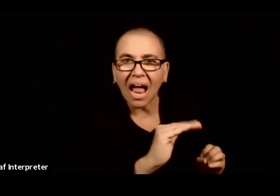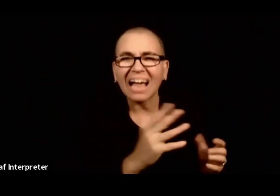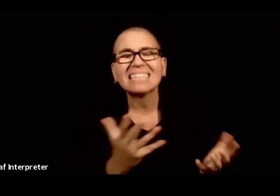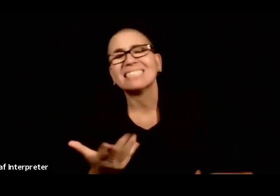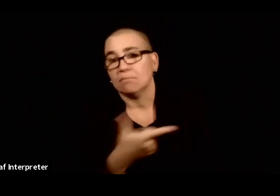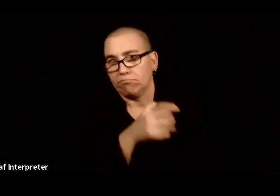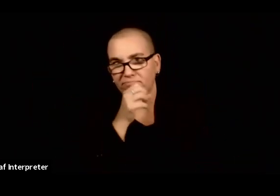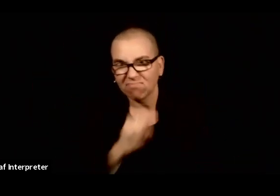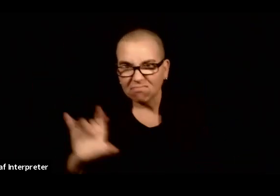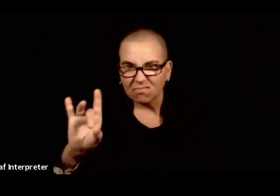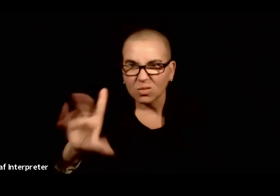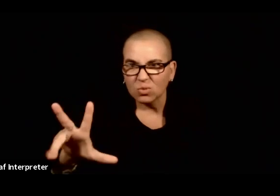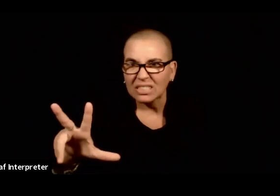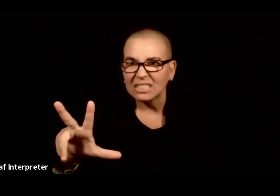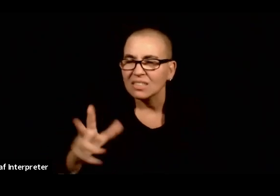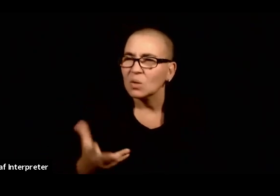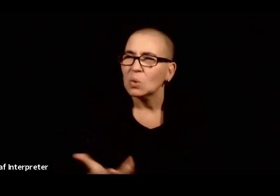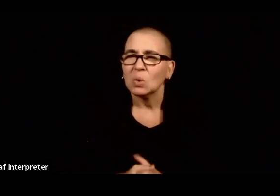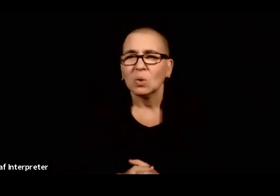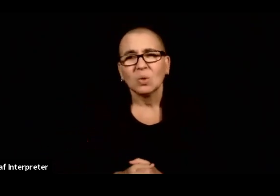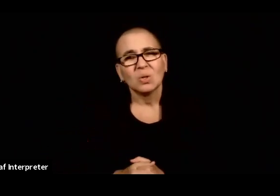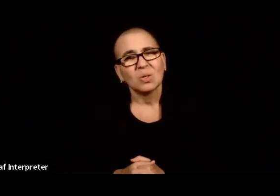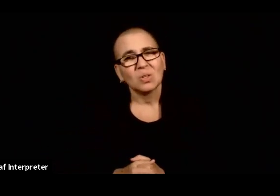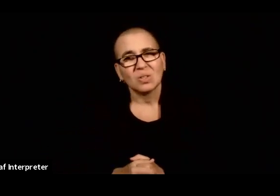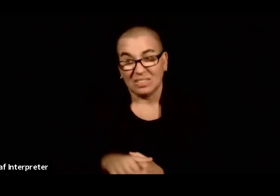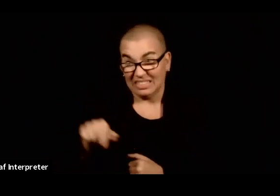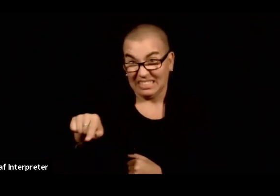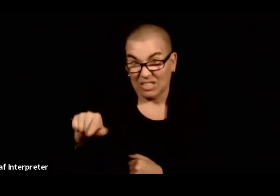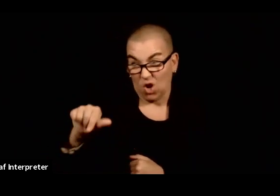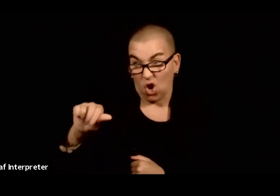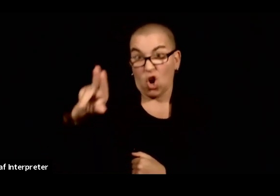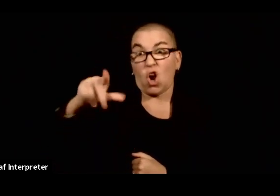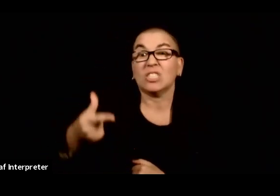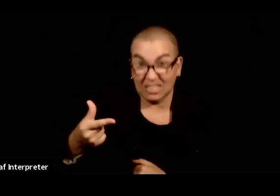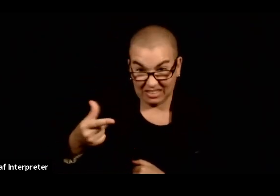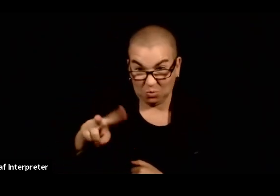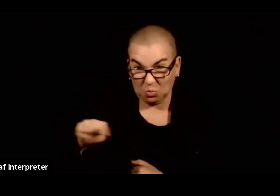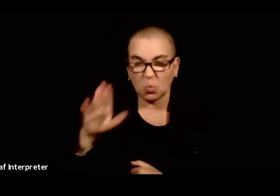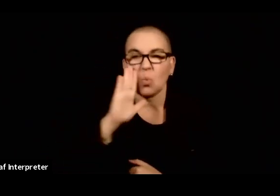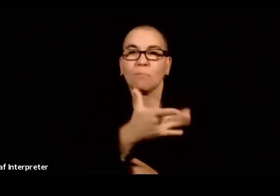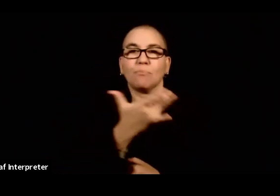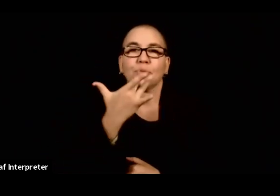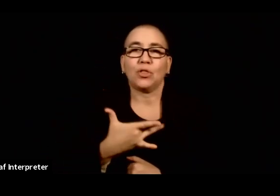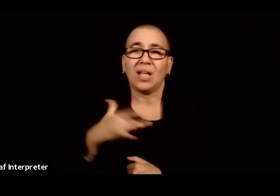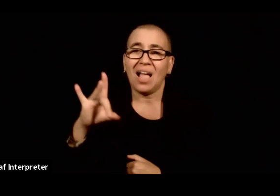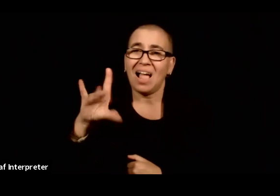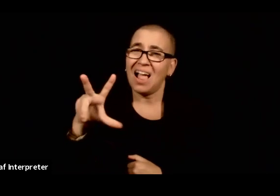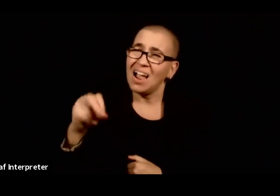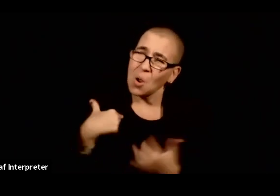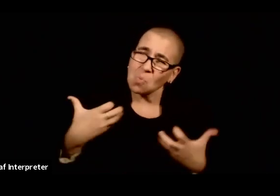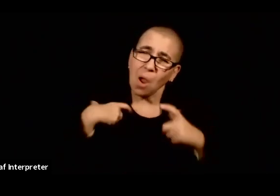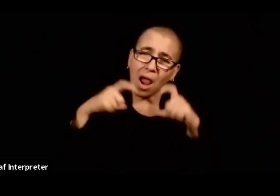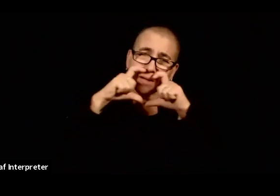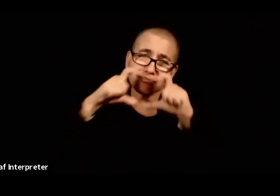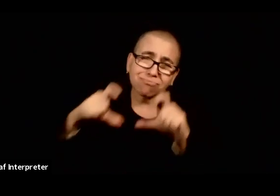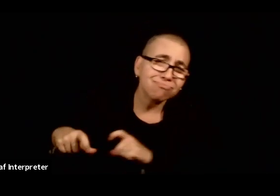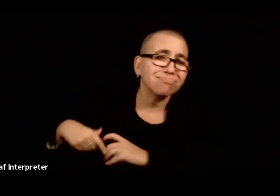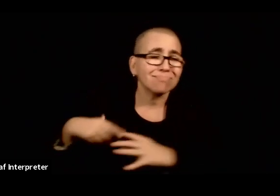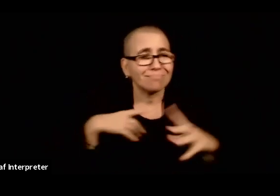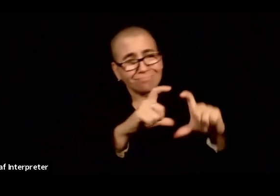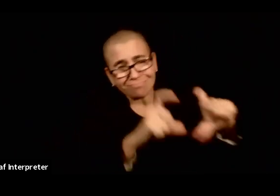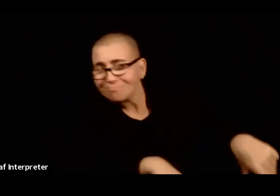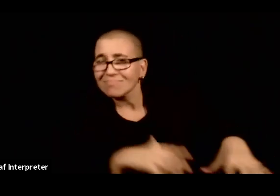find her a sparkly mask so she can be safe and pretty. Mom no longer questions if she's in prison. Instead, she